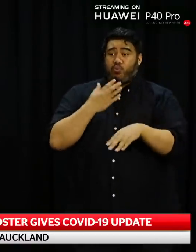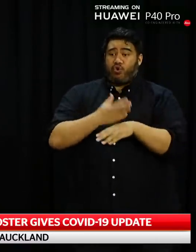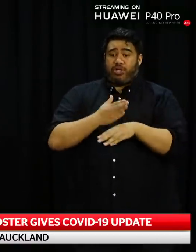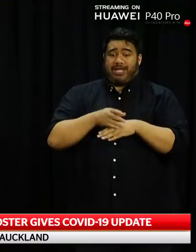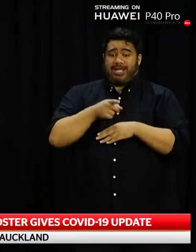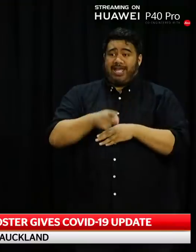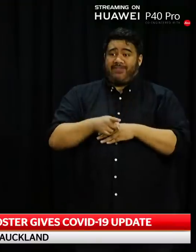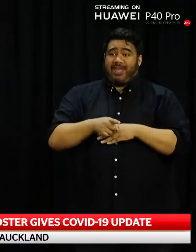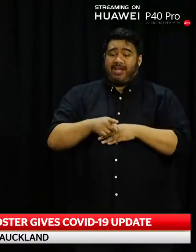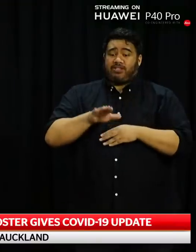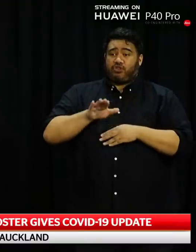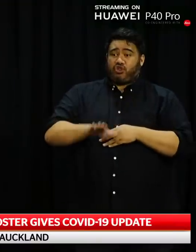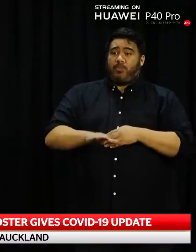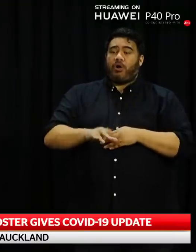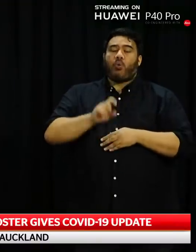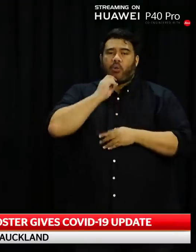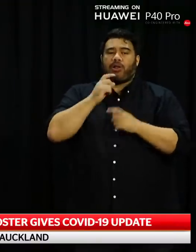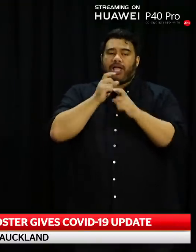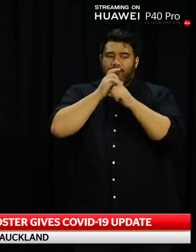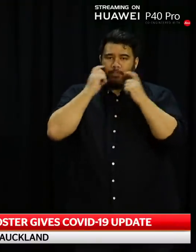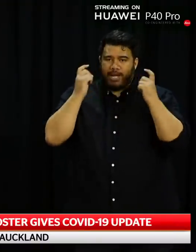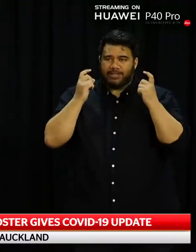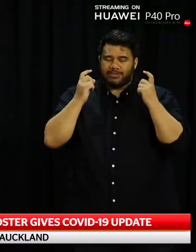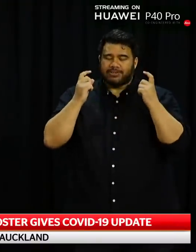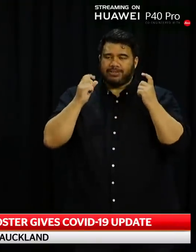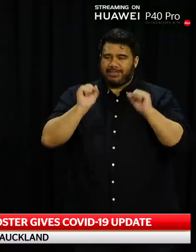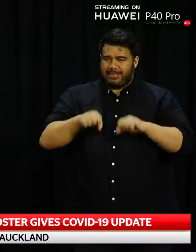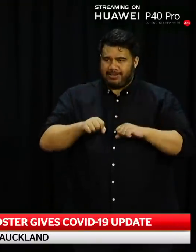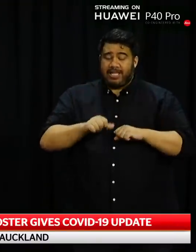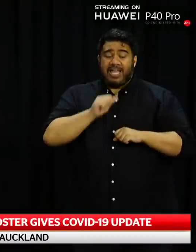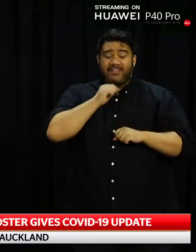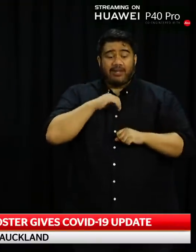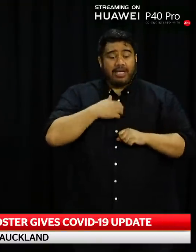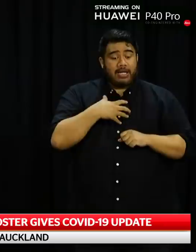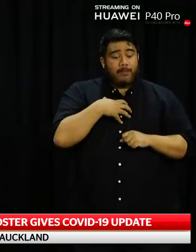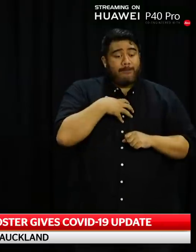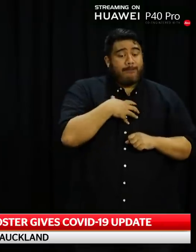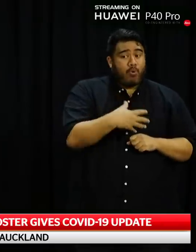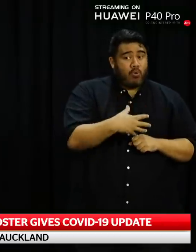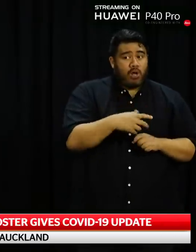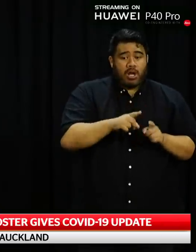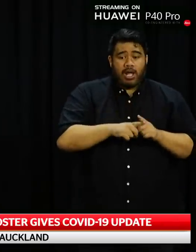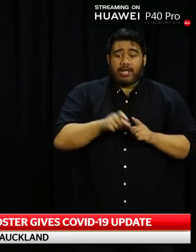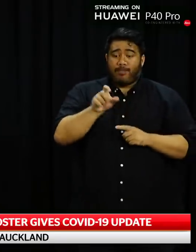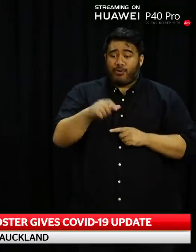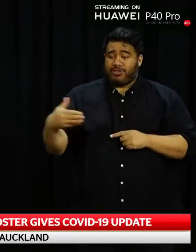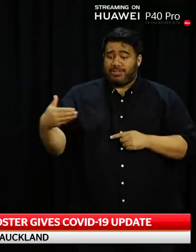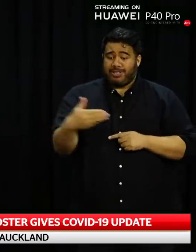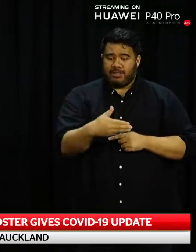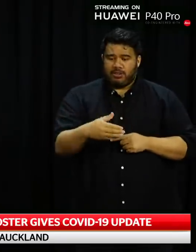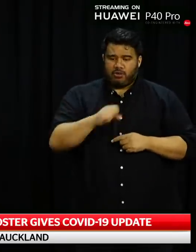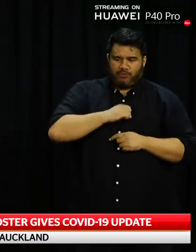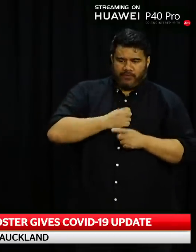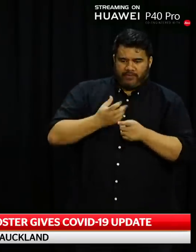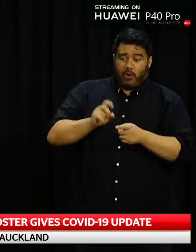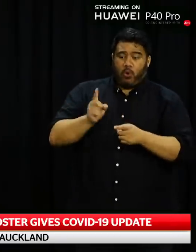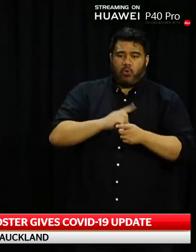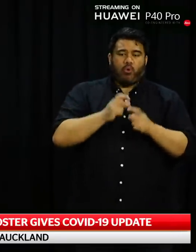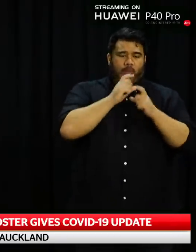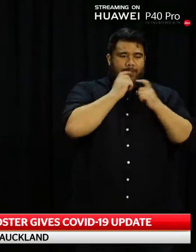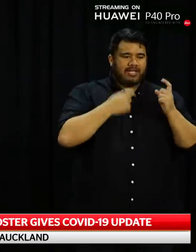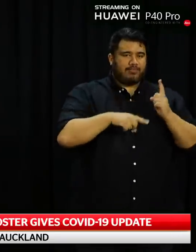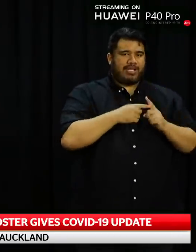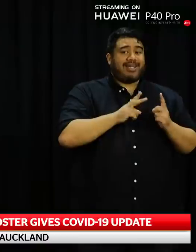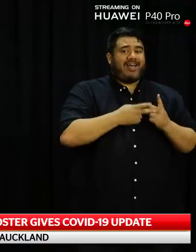at a minimum, masks, and then they have other PPE if there's a risk indicator, for example, somebody who's symptomatic. But at that location, it would be